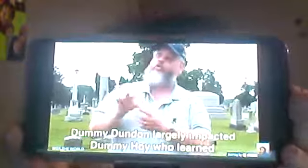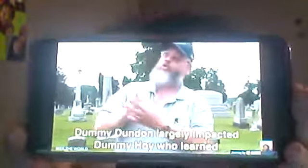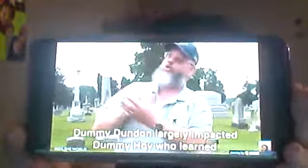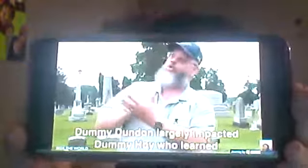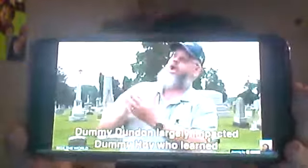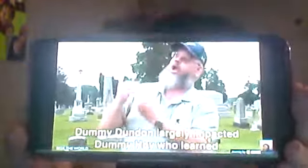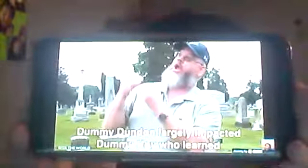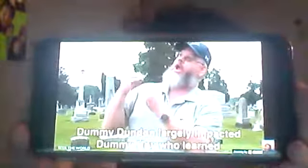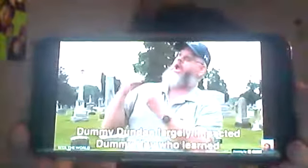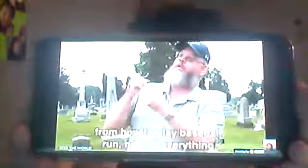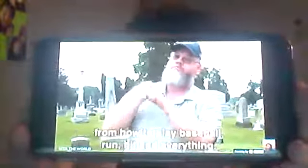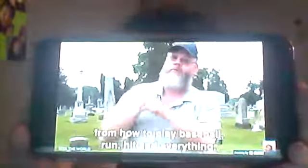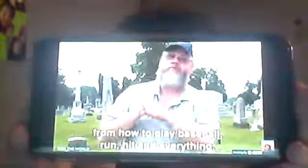Wait.